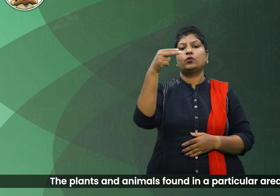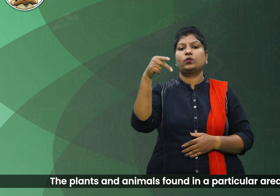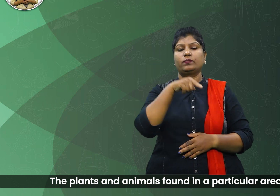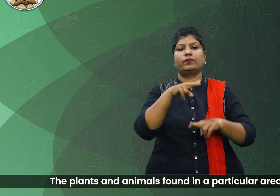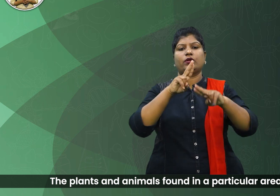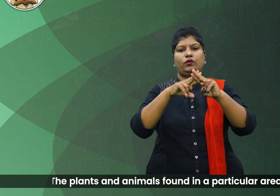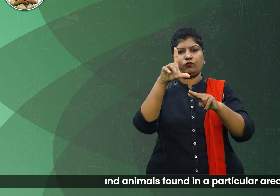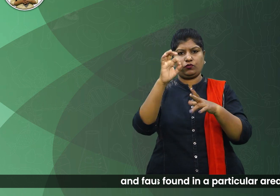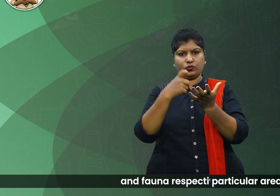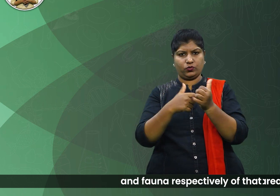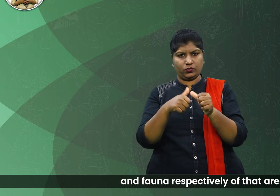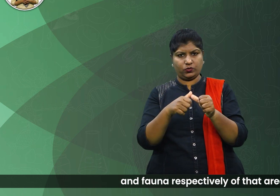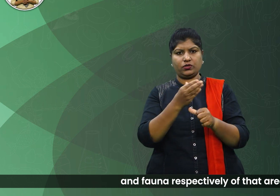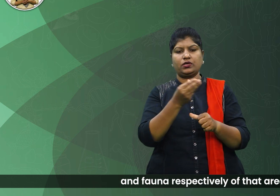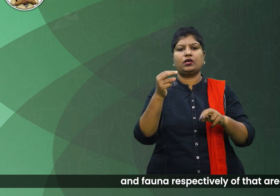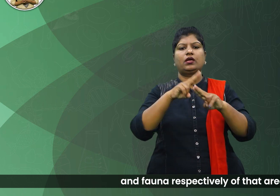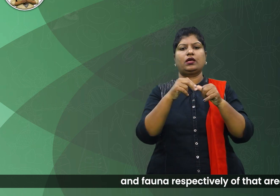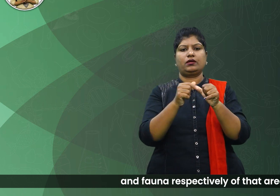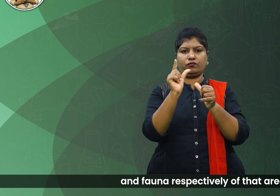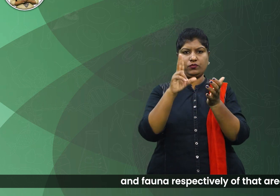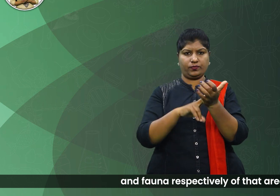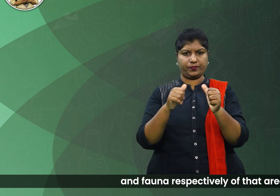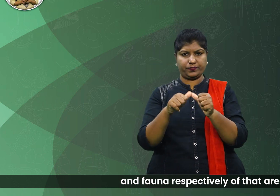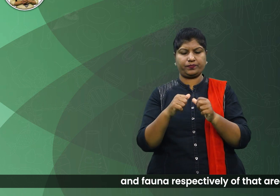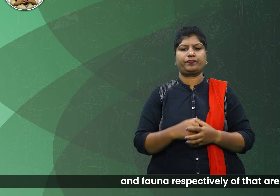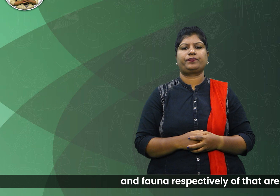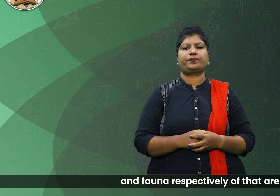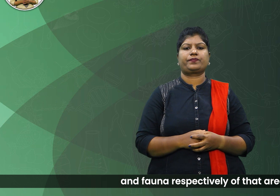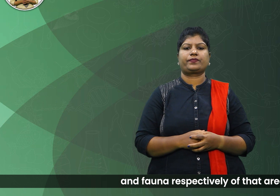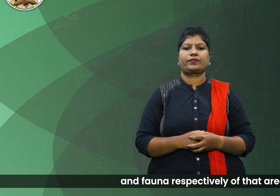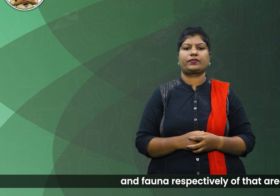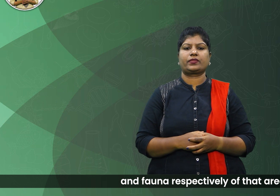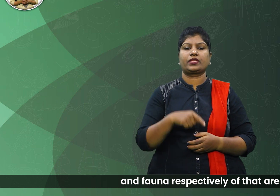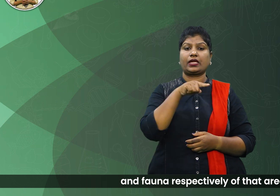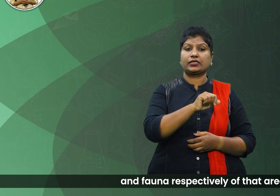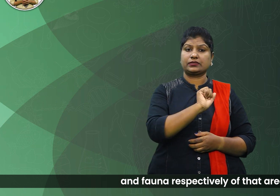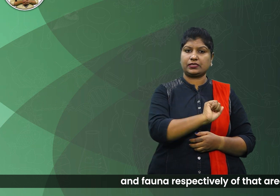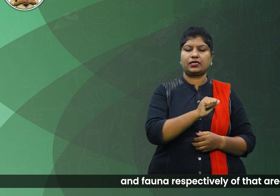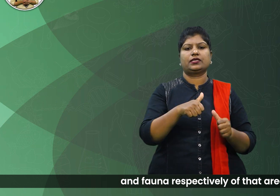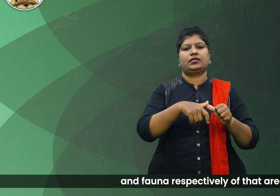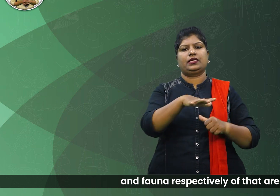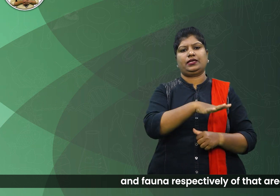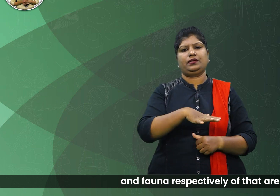and fauna respectively of that area.